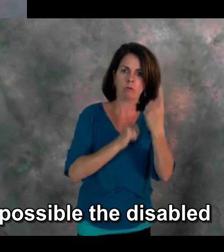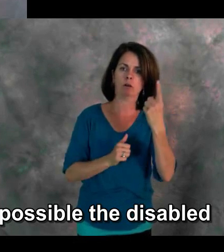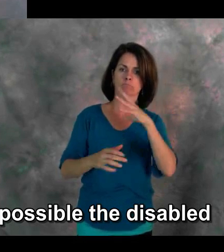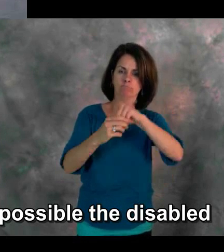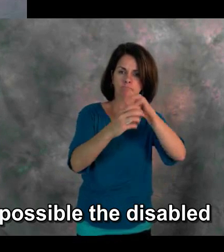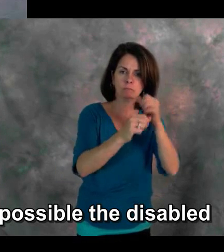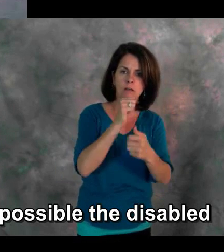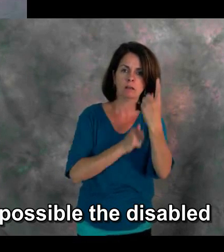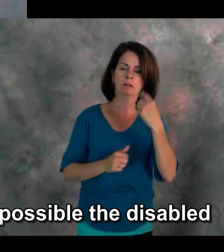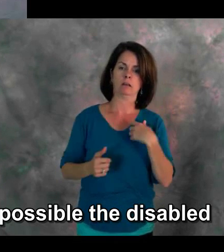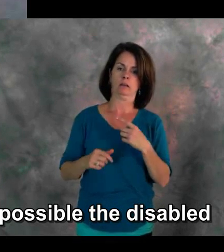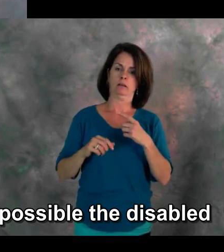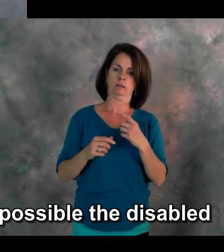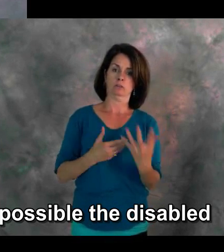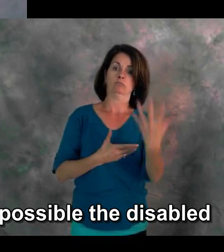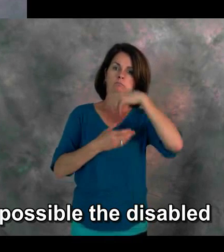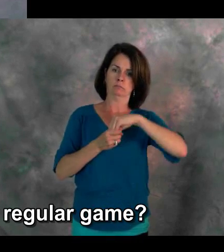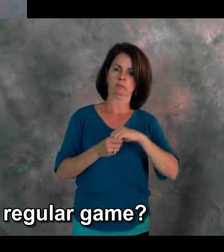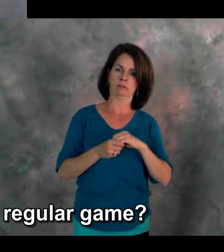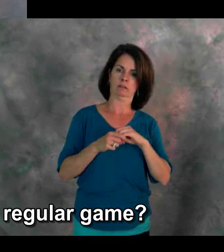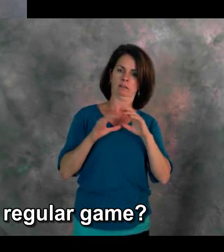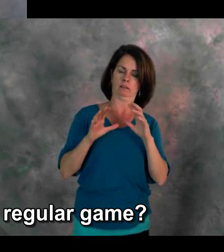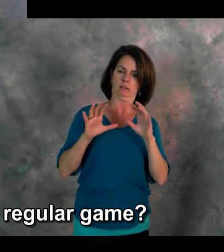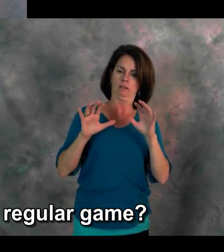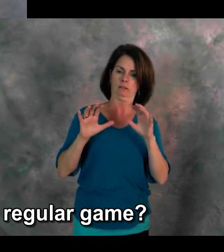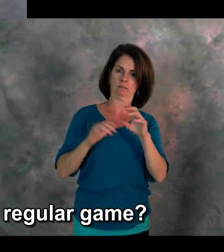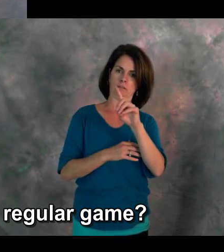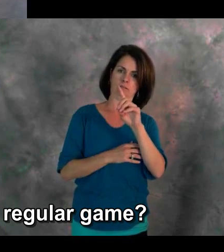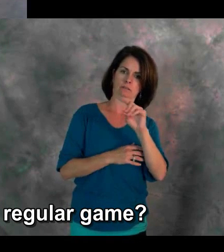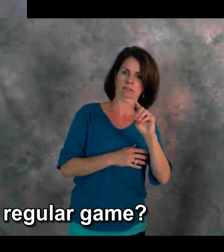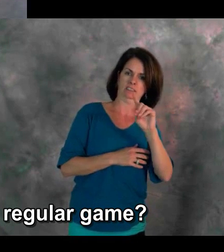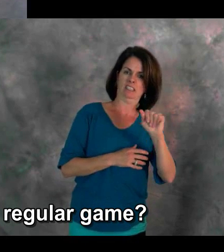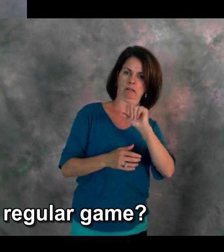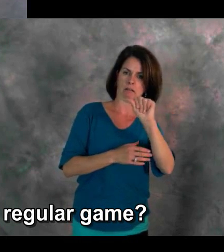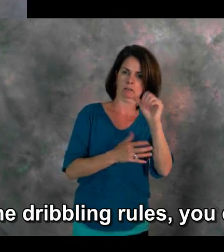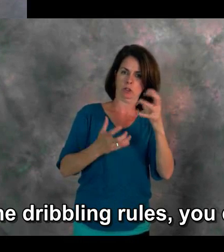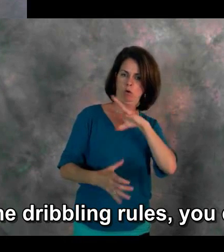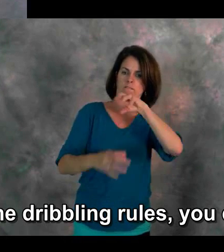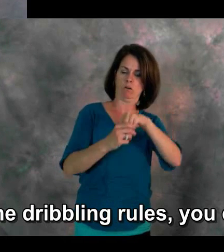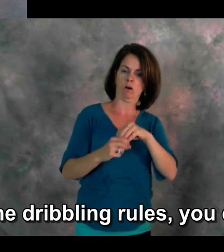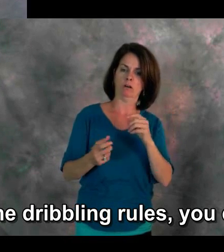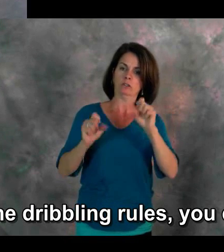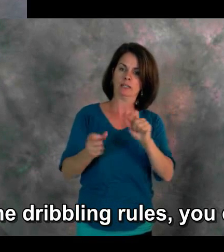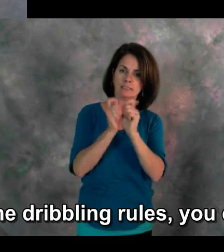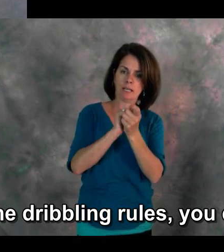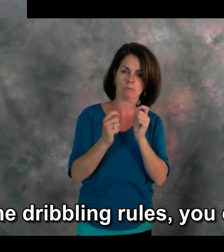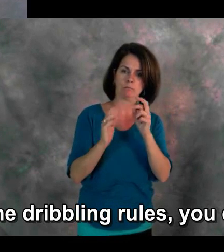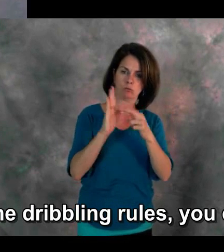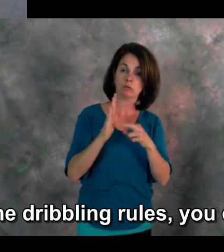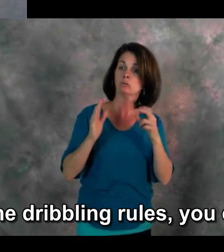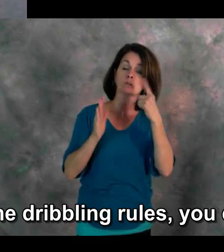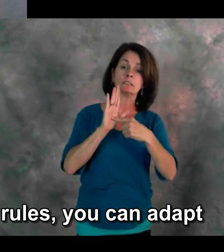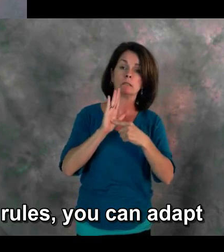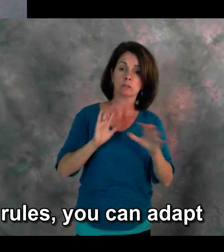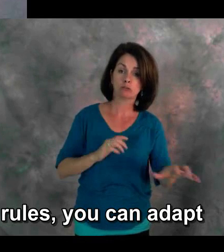integrate as much as possible the disabled athlete into the regular game. You can adapt the rules, the